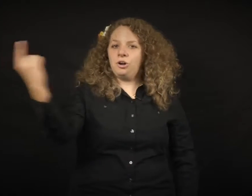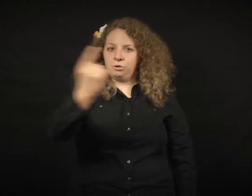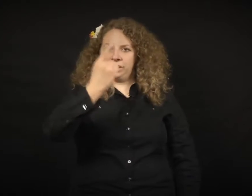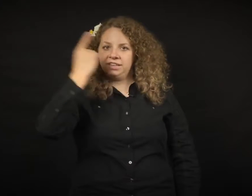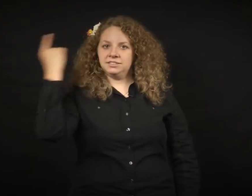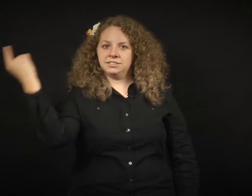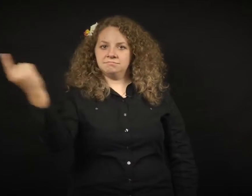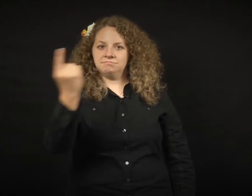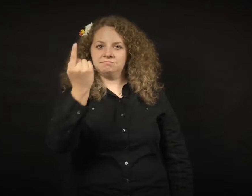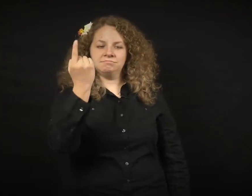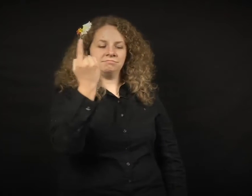always,